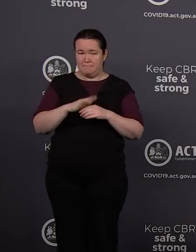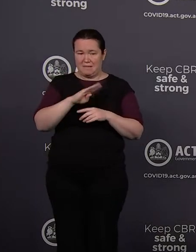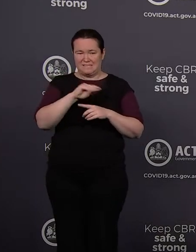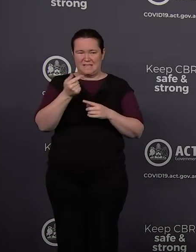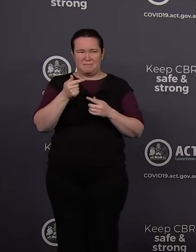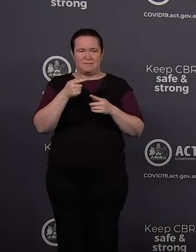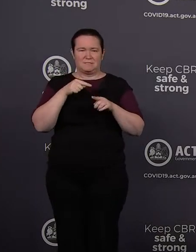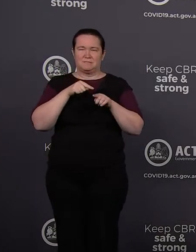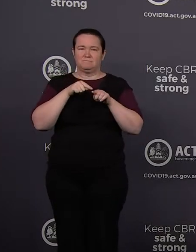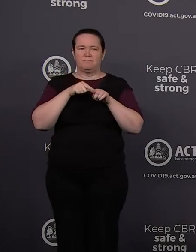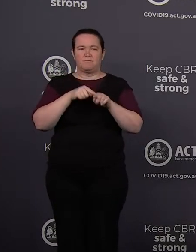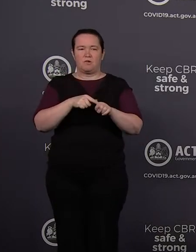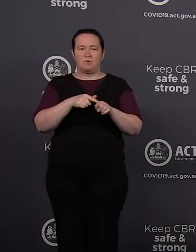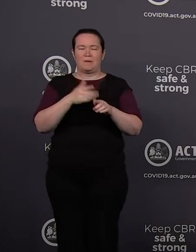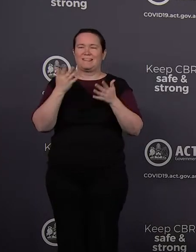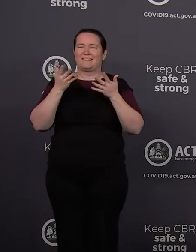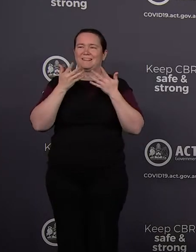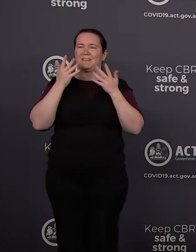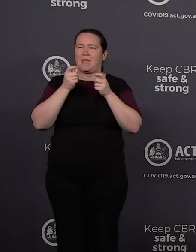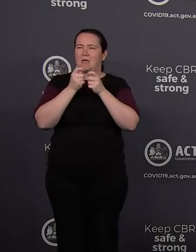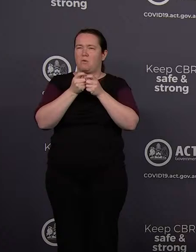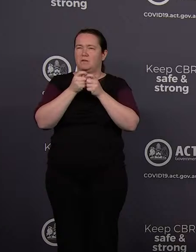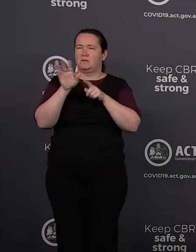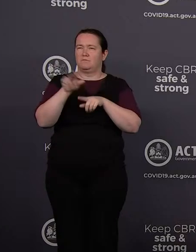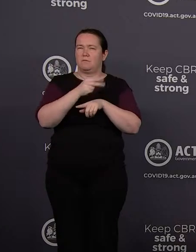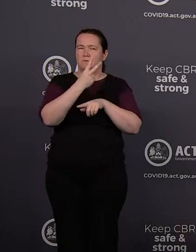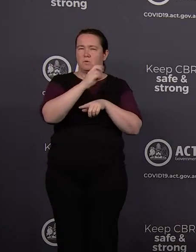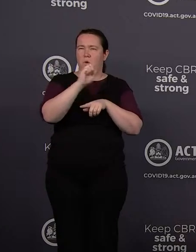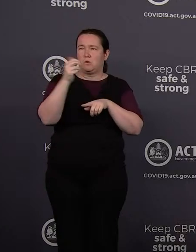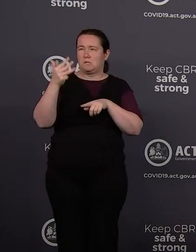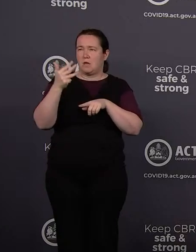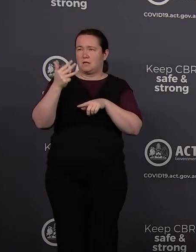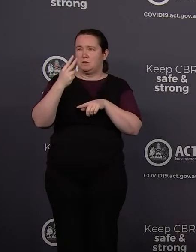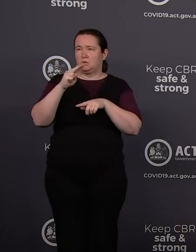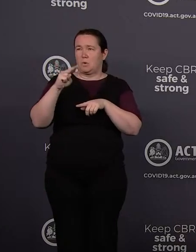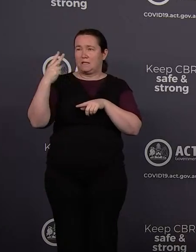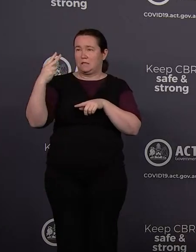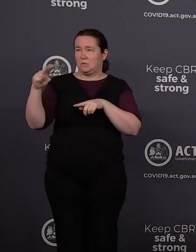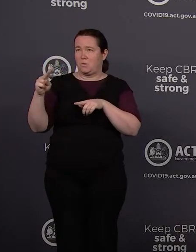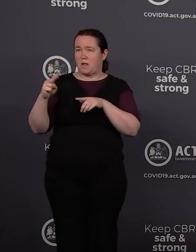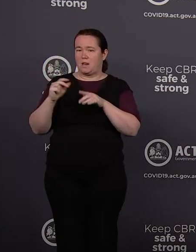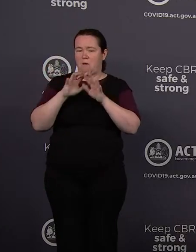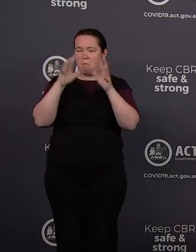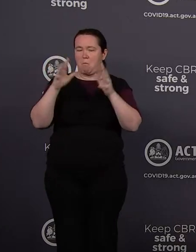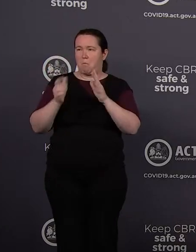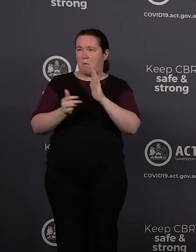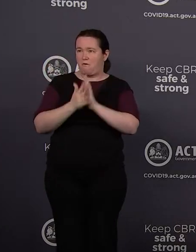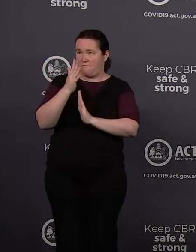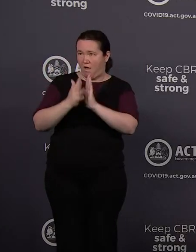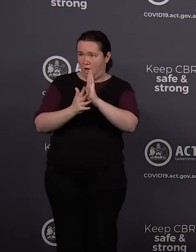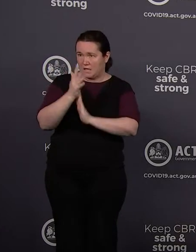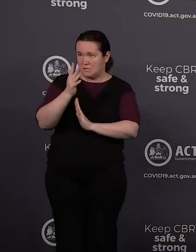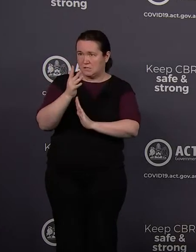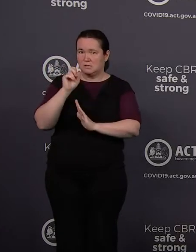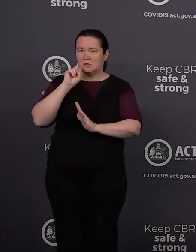the air quality issues from the 2019-20 bushfires, and it will vary across school buildings